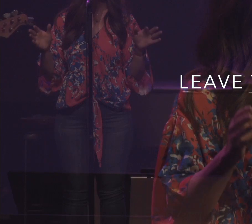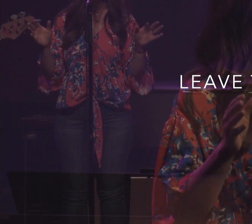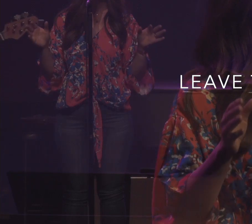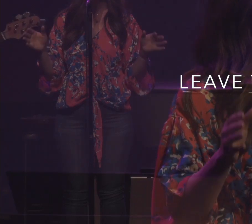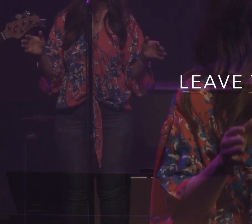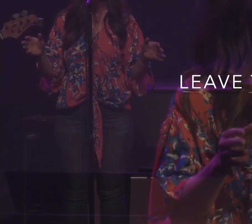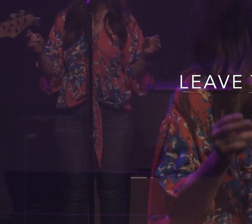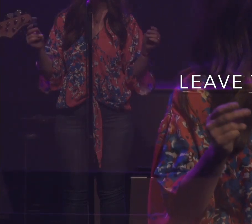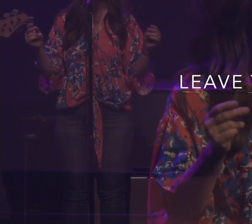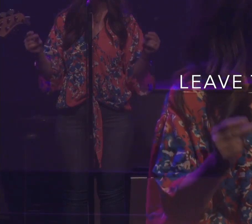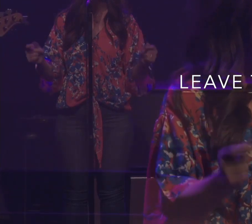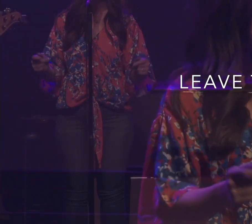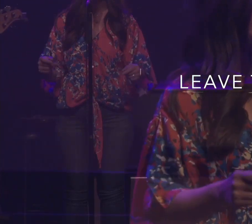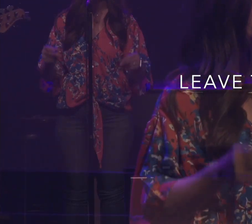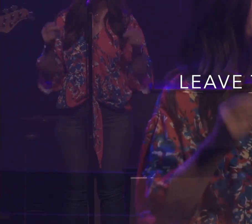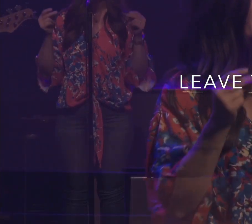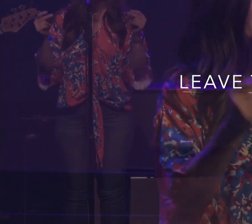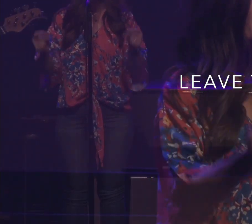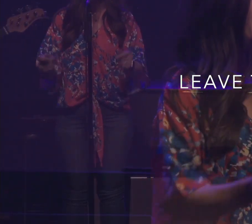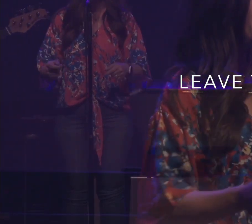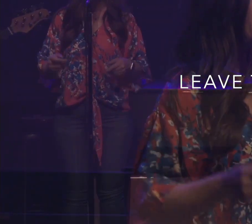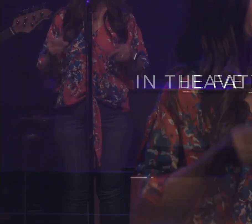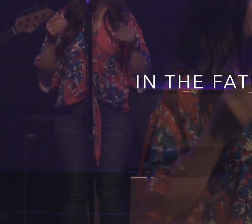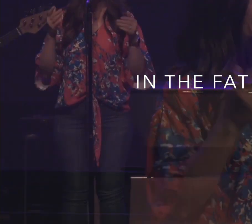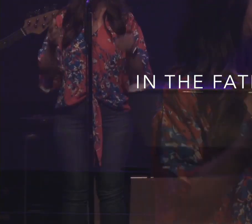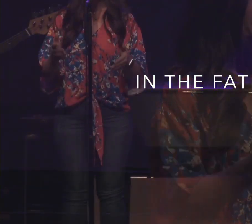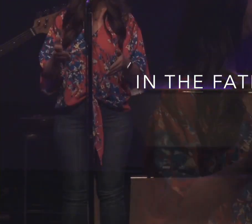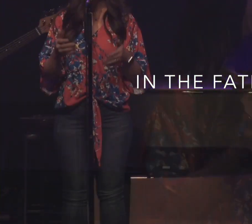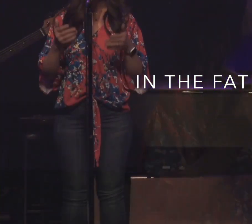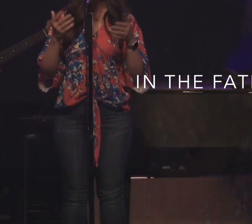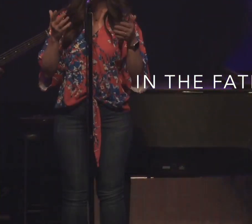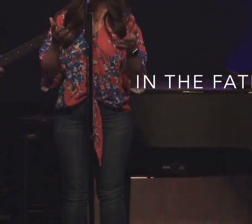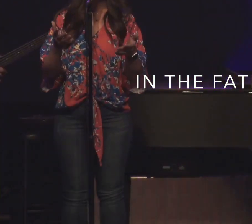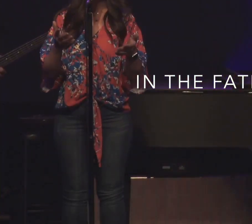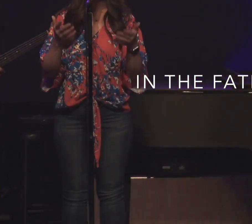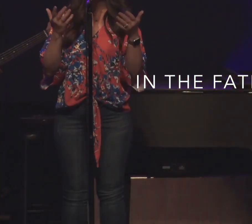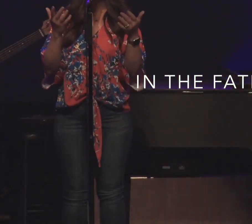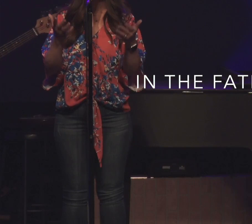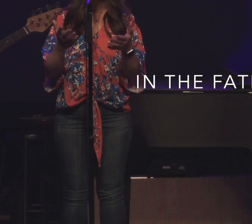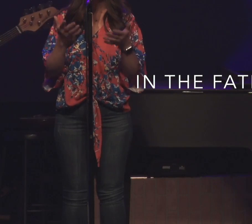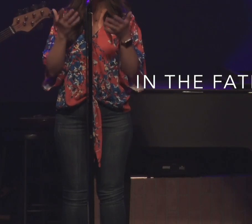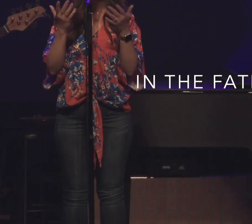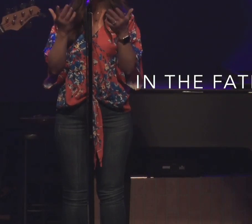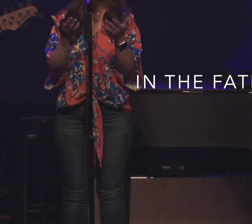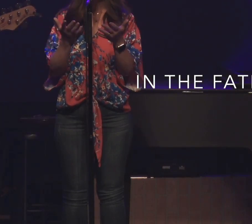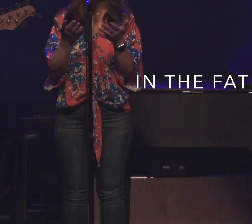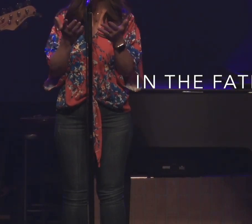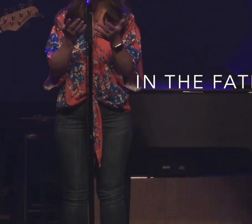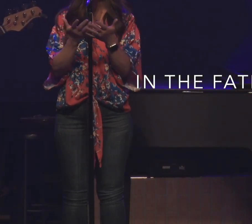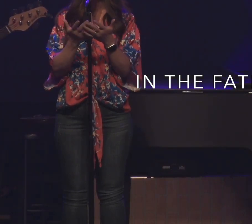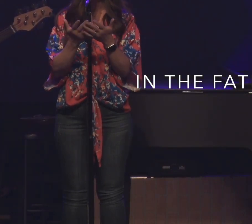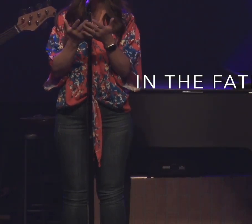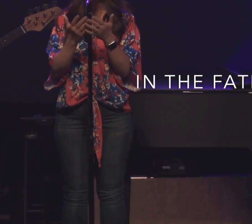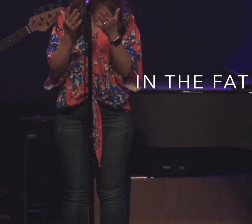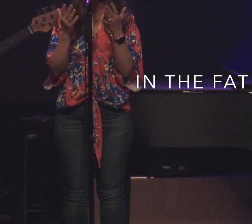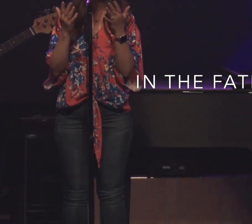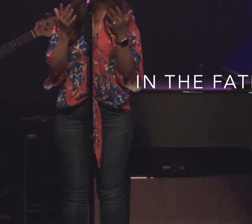Father's hands. I will rest in the Father's